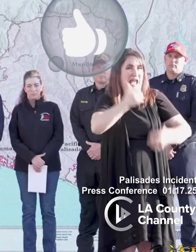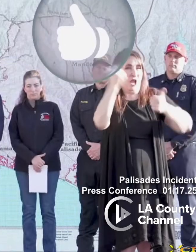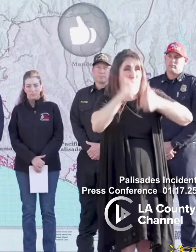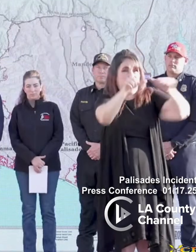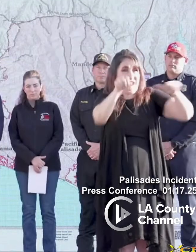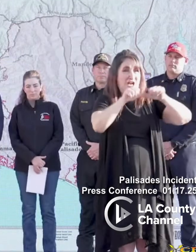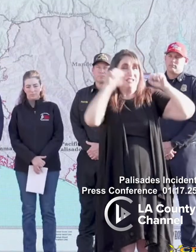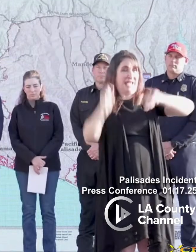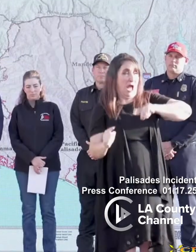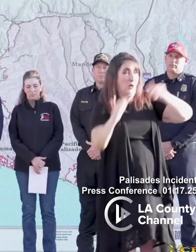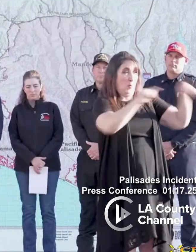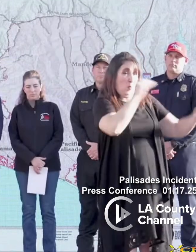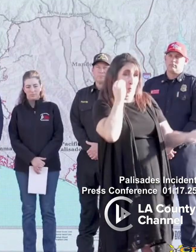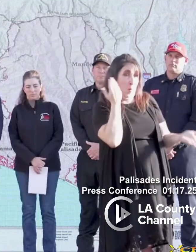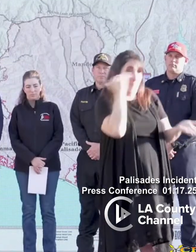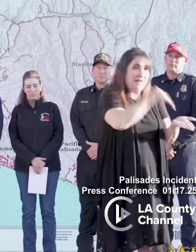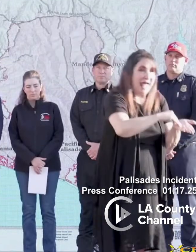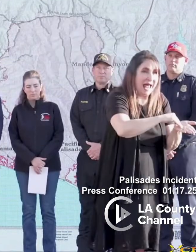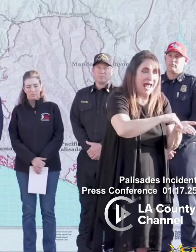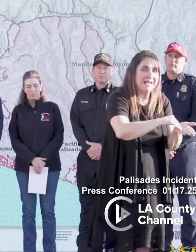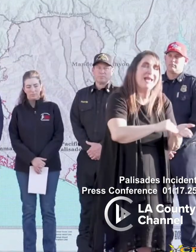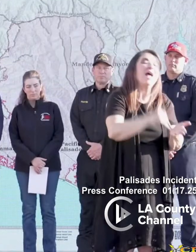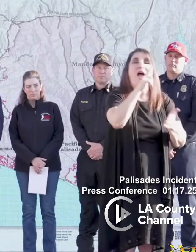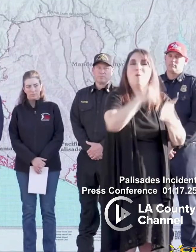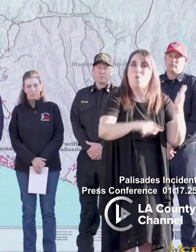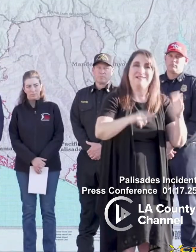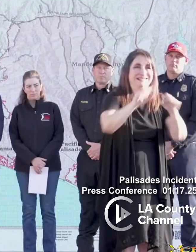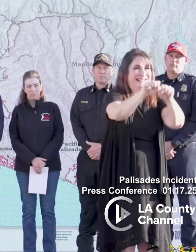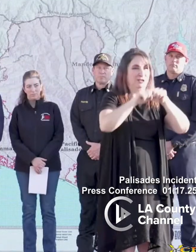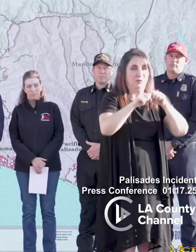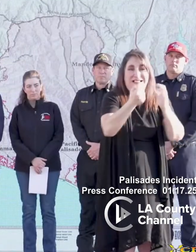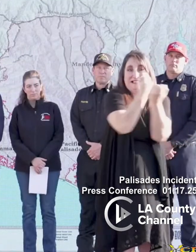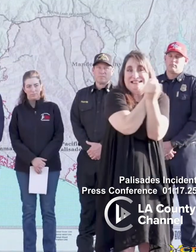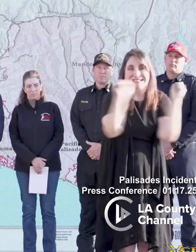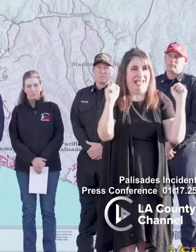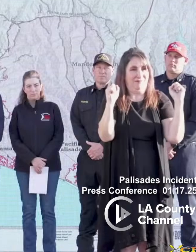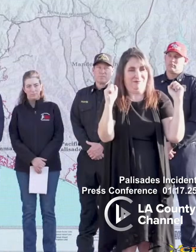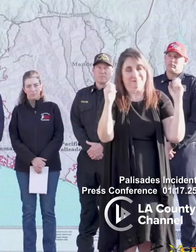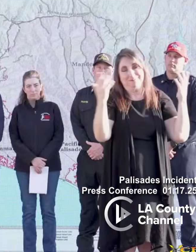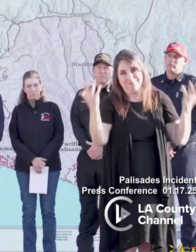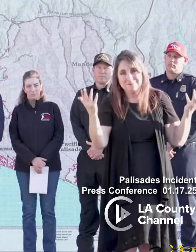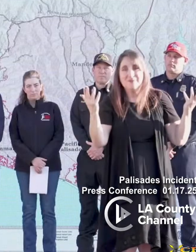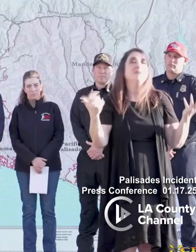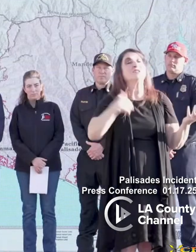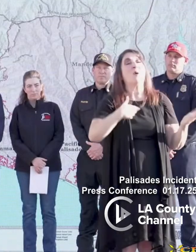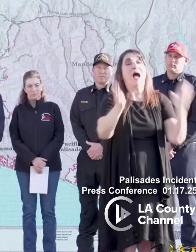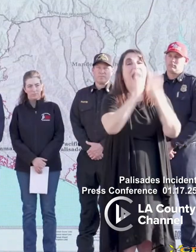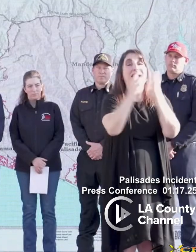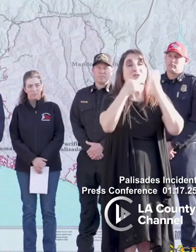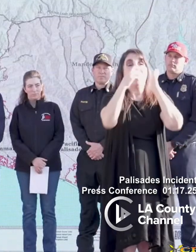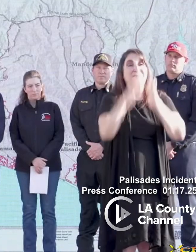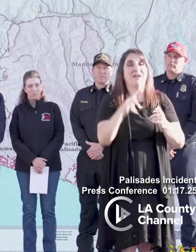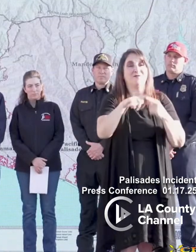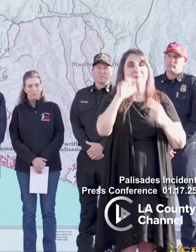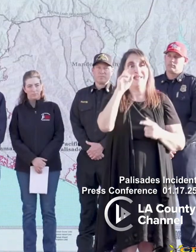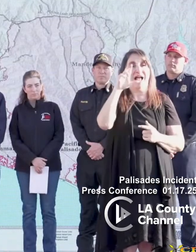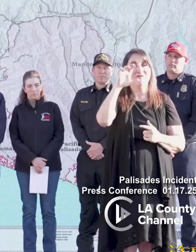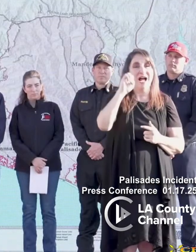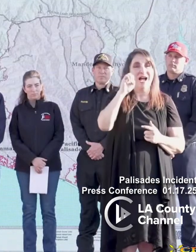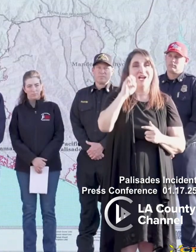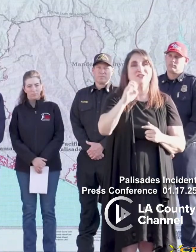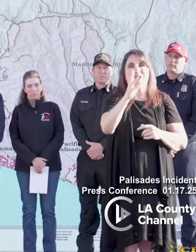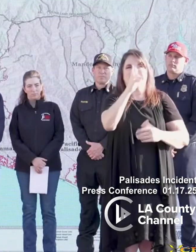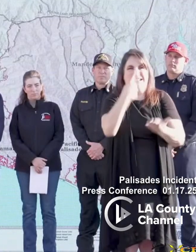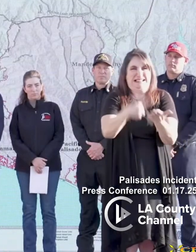be repopulated and what conditions are safe for folks to do so. So I would ask a representative from CAL FIRE to talk about what